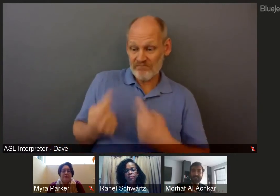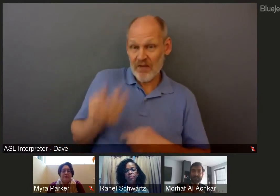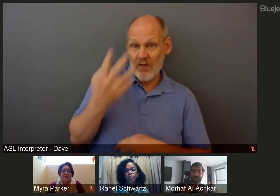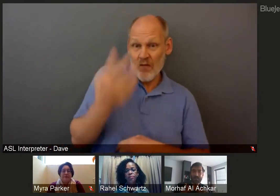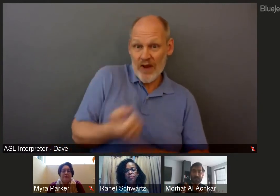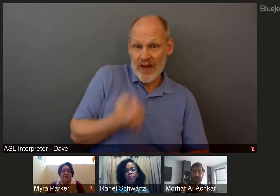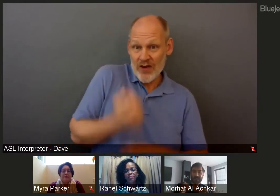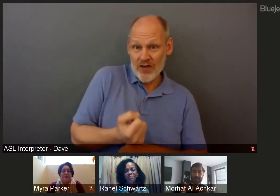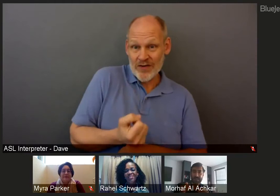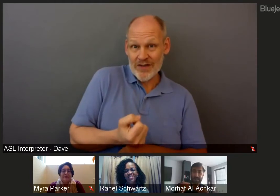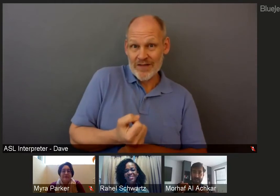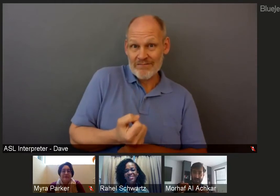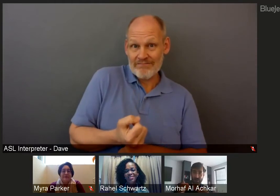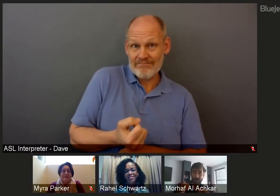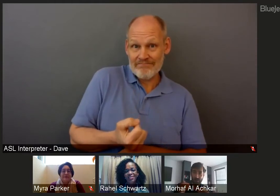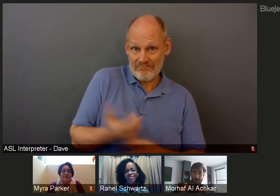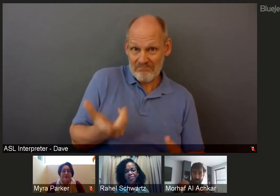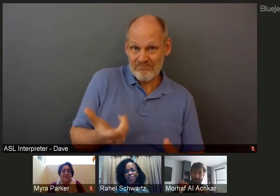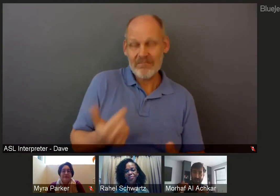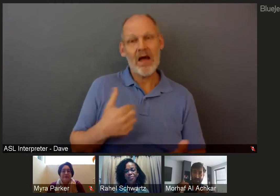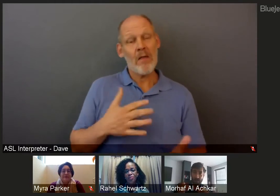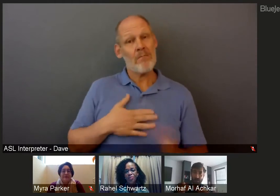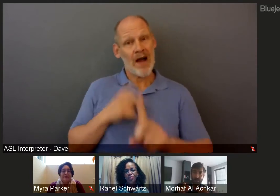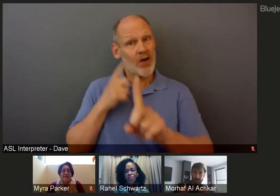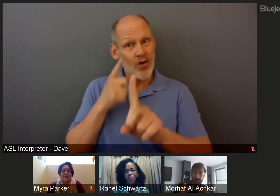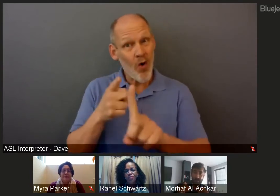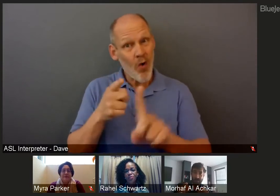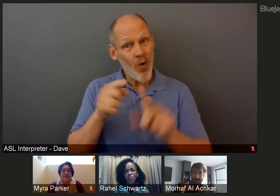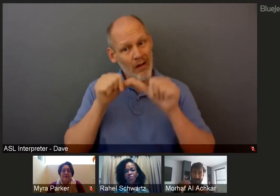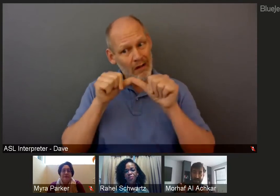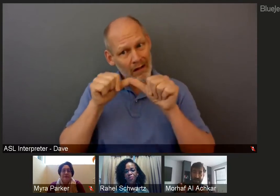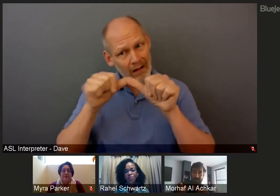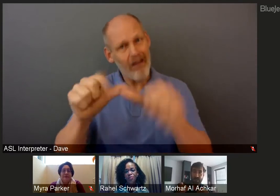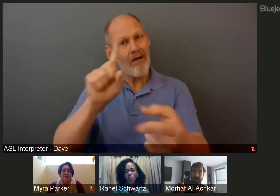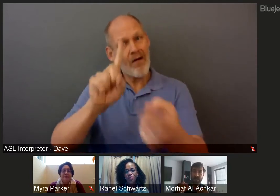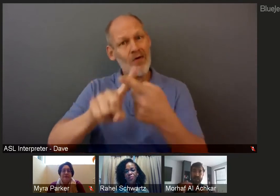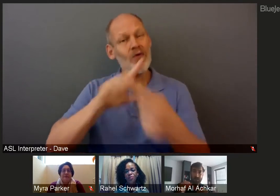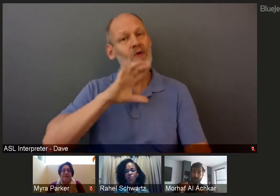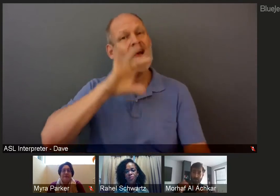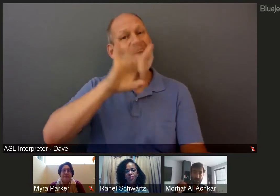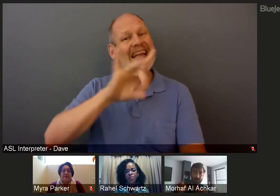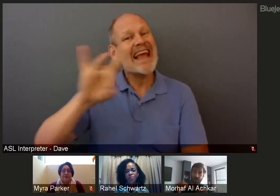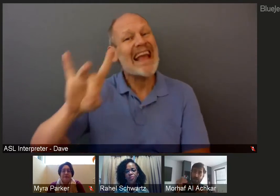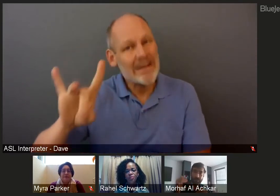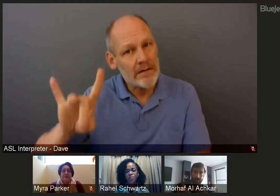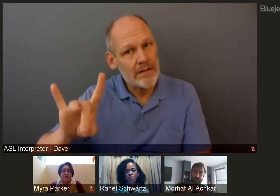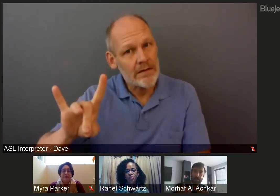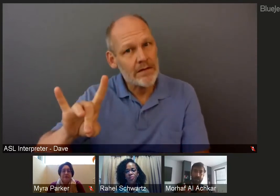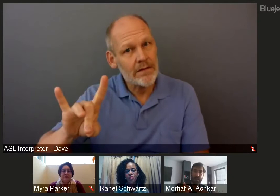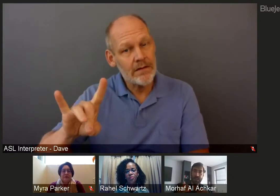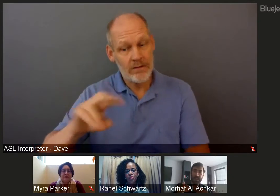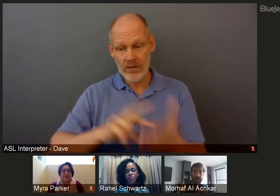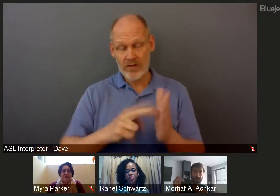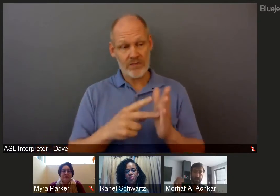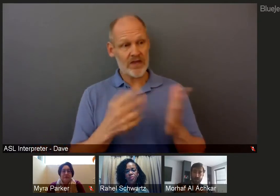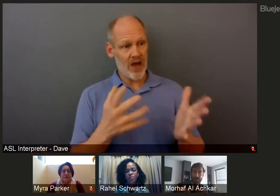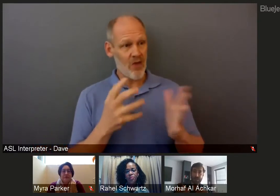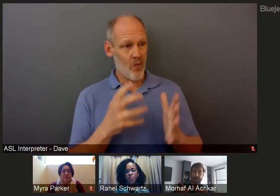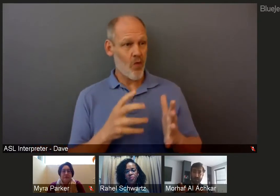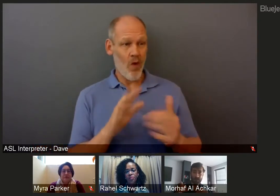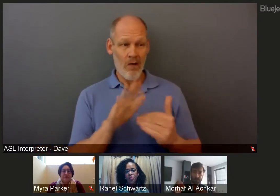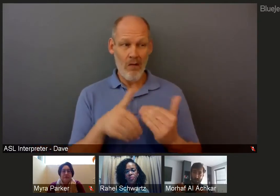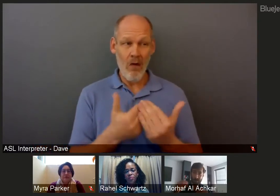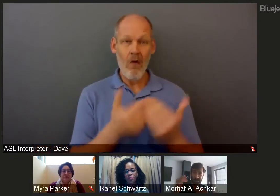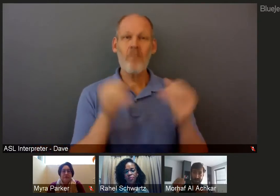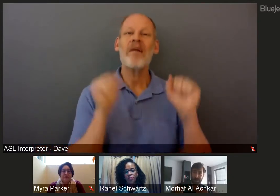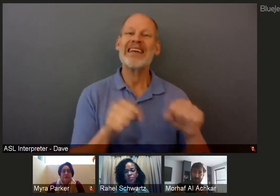88. So when I set that as a goal, that means I'm going to look for the second lifeline, I'm going to look for the third lifeline, and when those